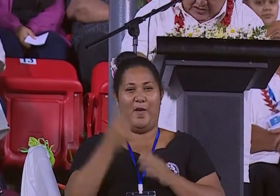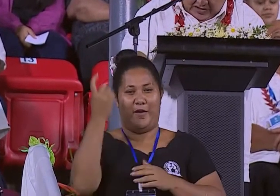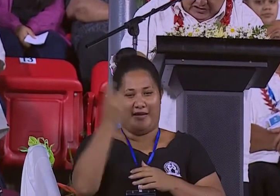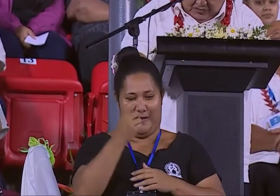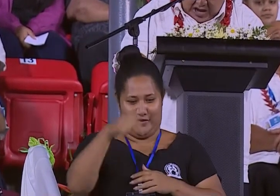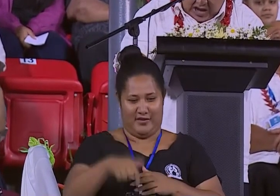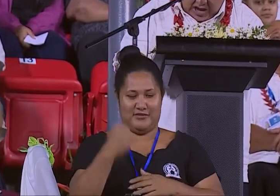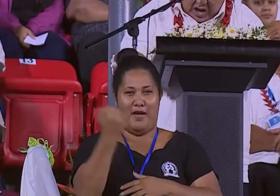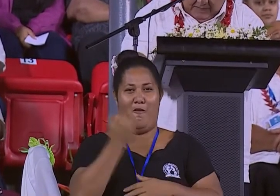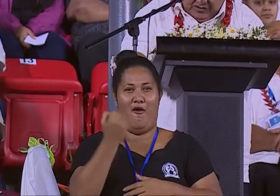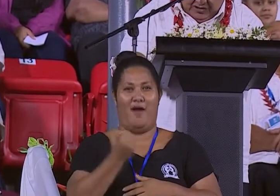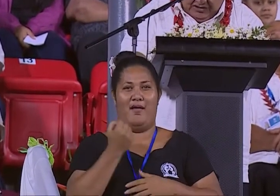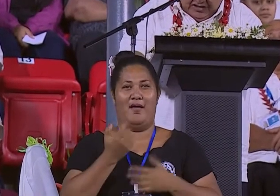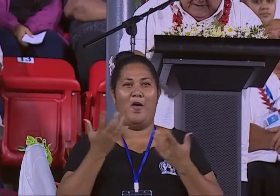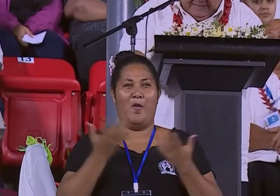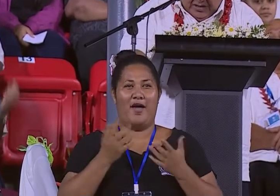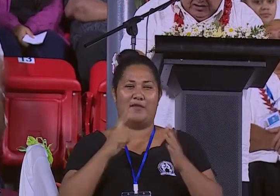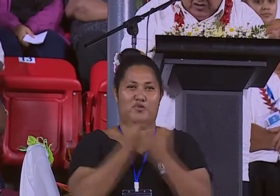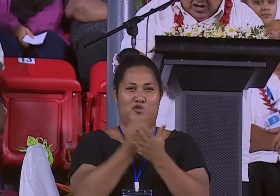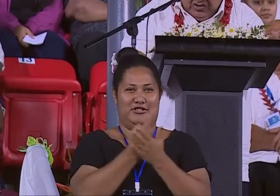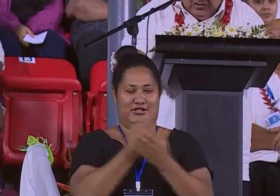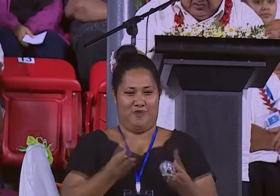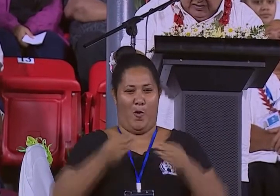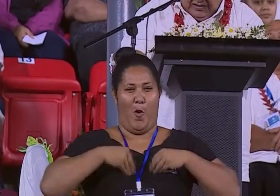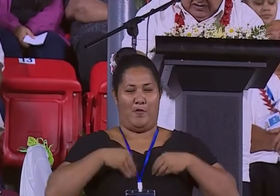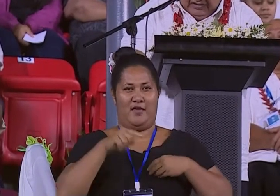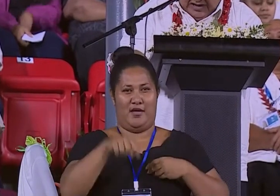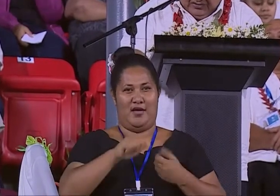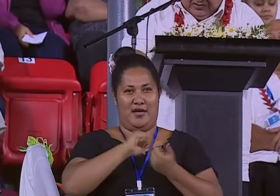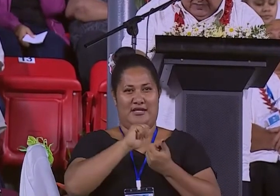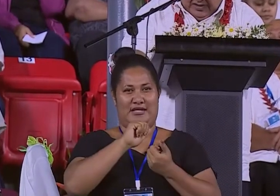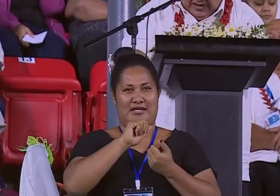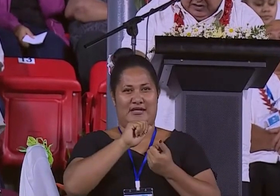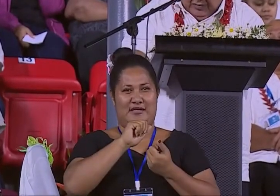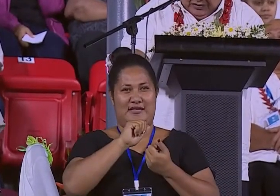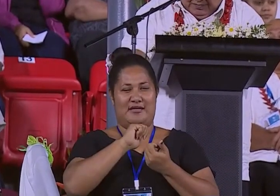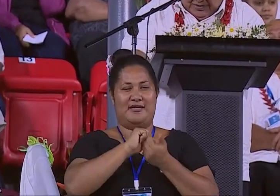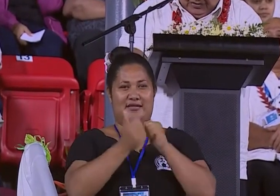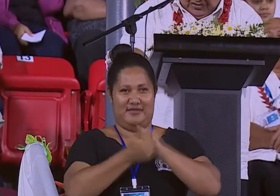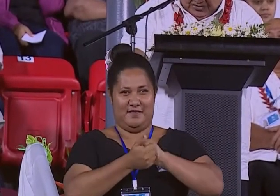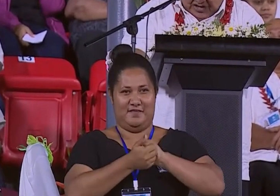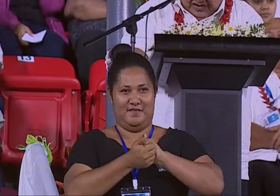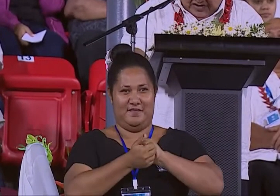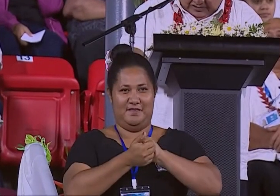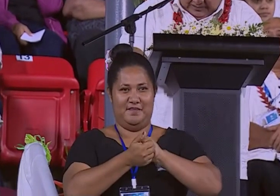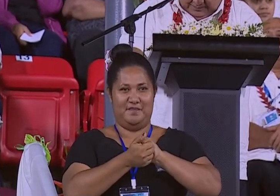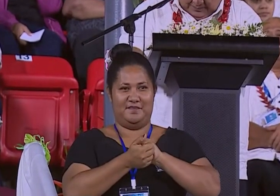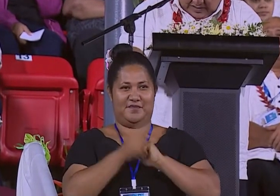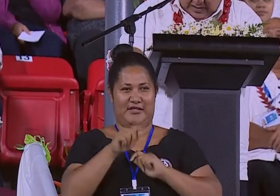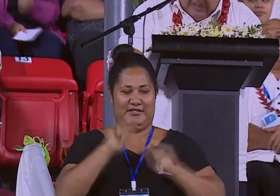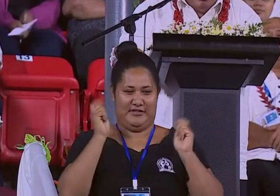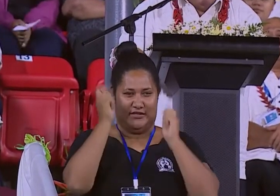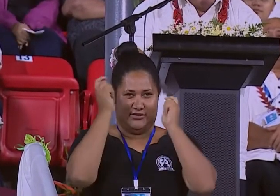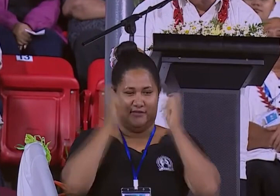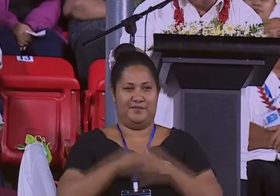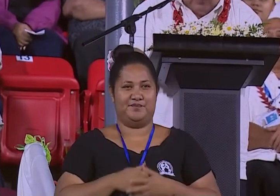2017, Samoa this rare opportunity to host such an